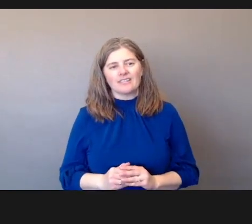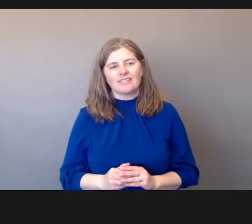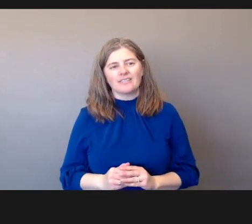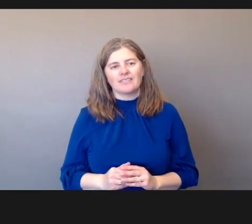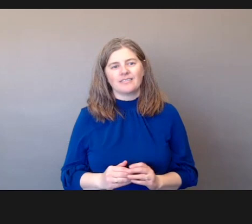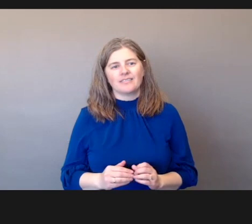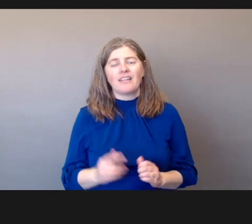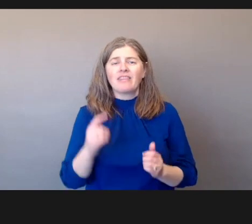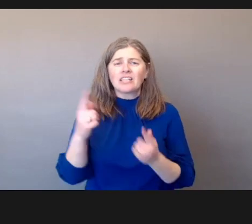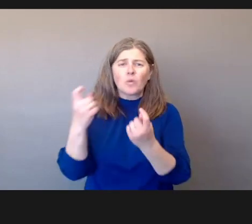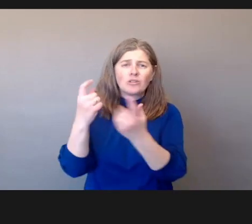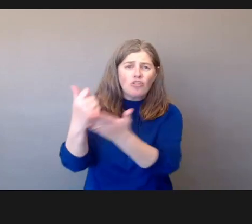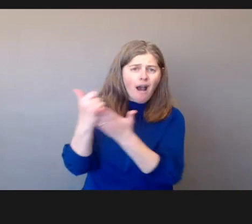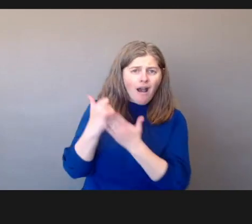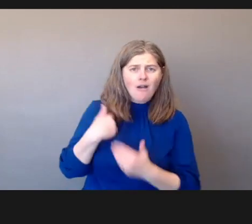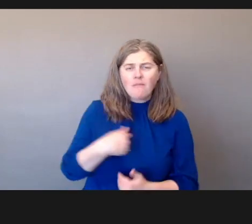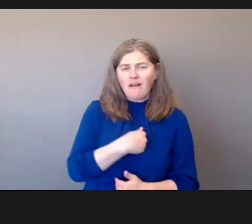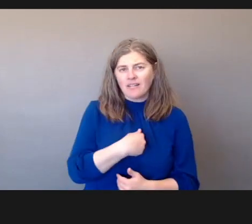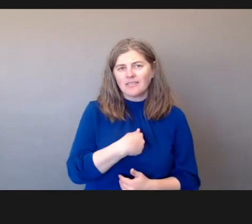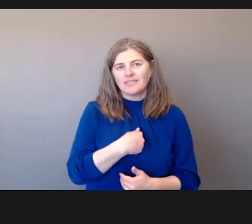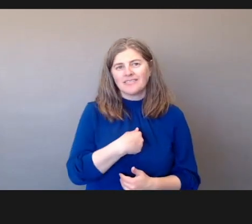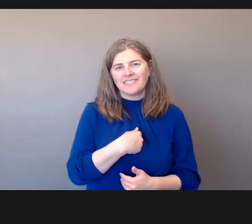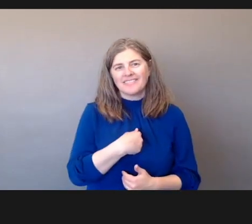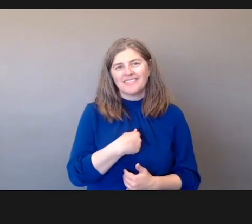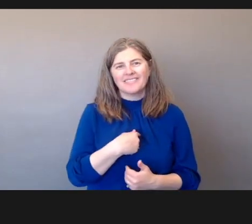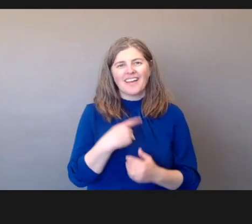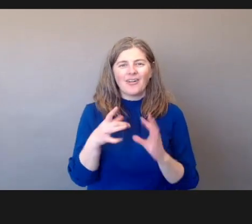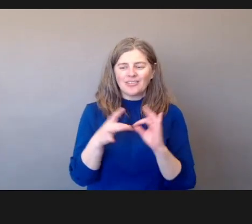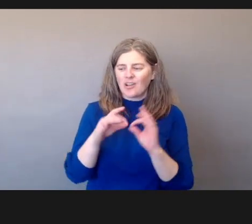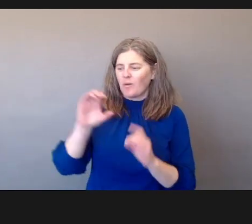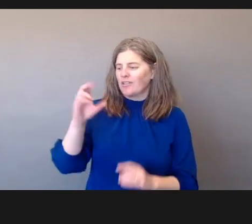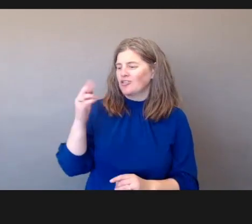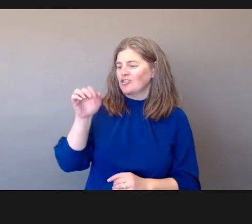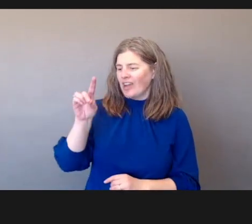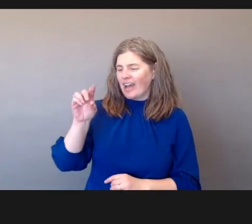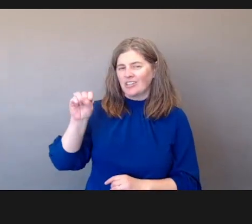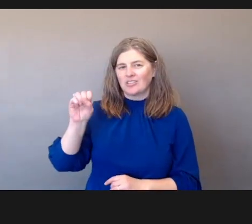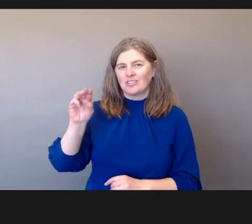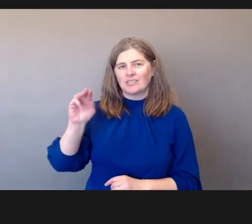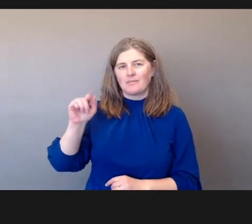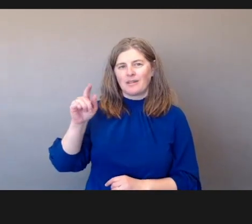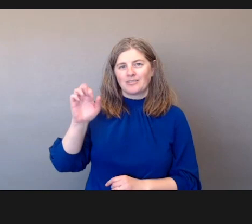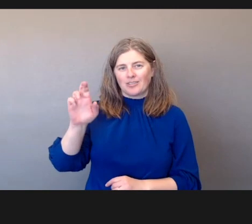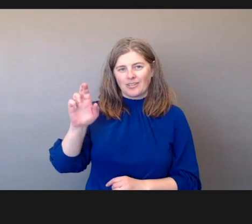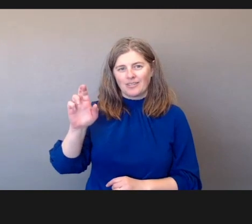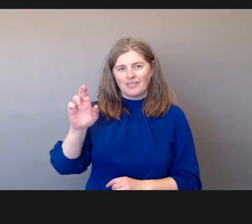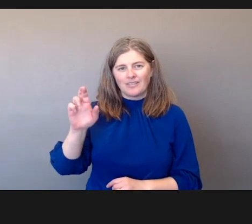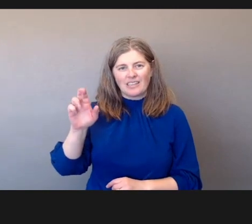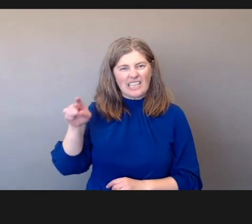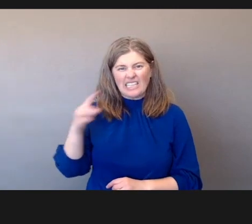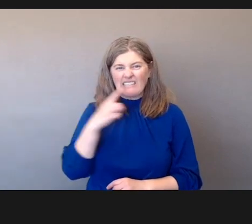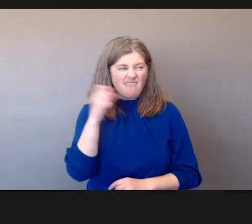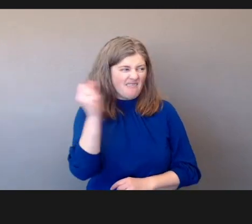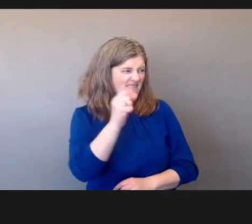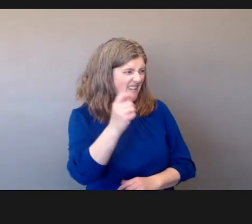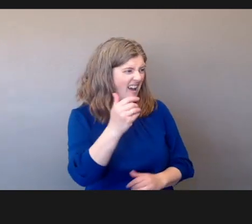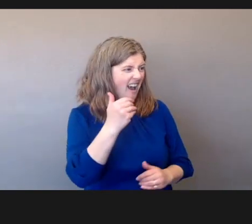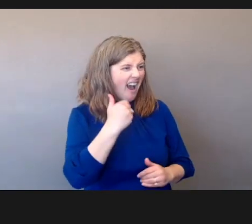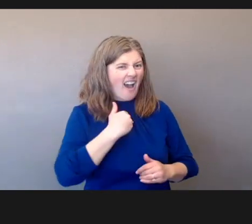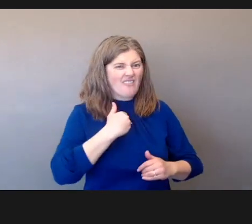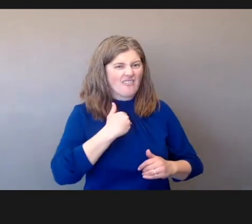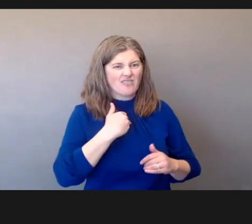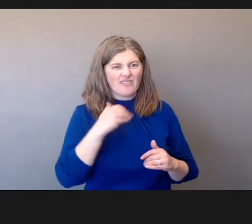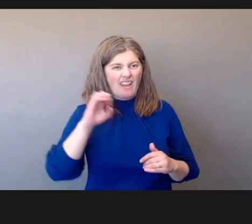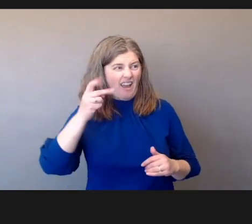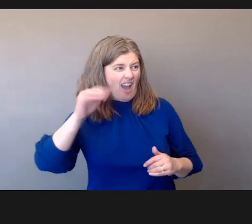questions help us. I was talking with Chad Smelser, one of our epidemiologists, and he said, yeah, have that stuff we have in epi